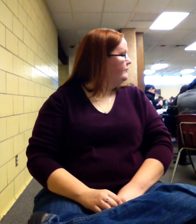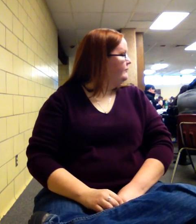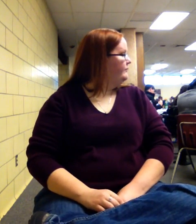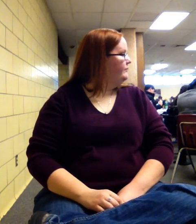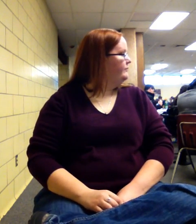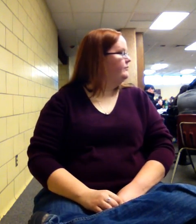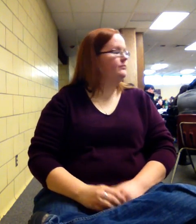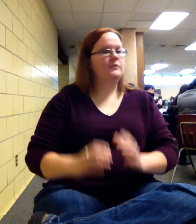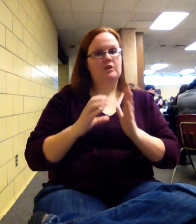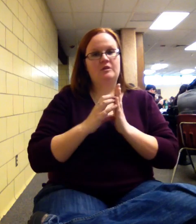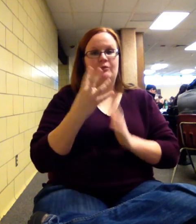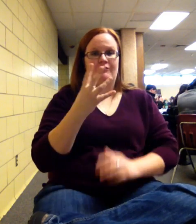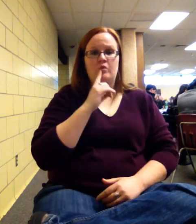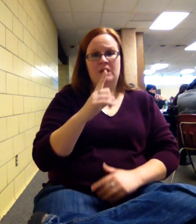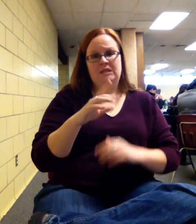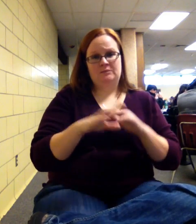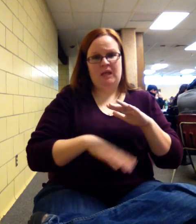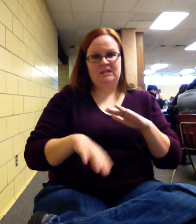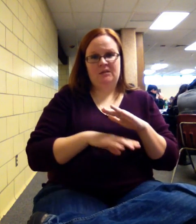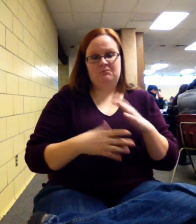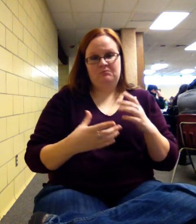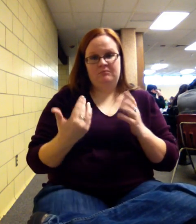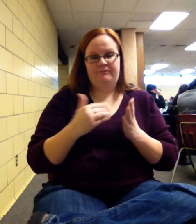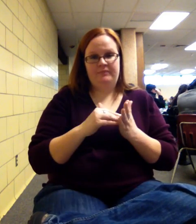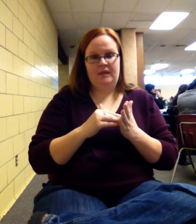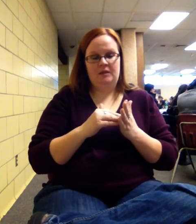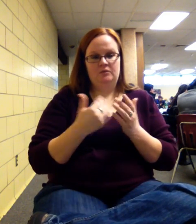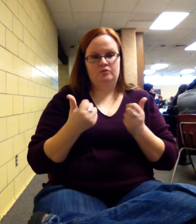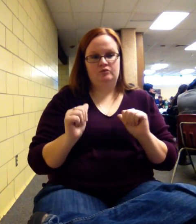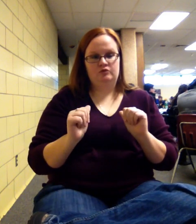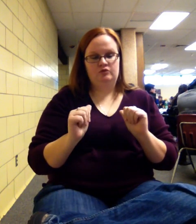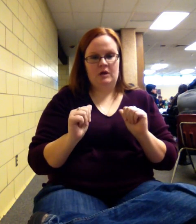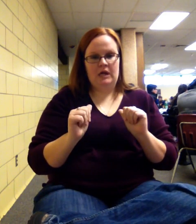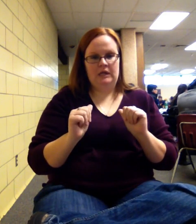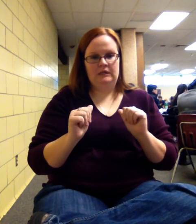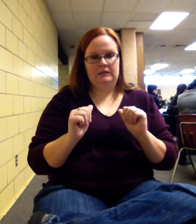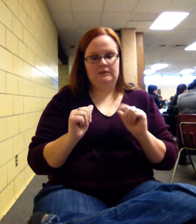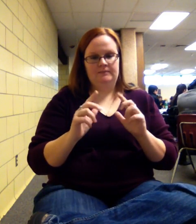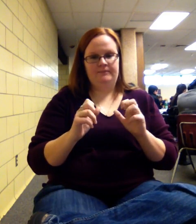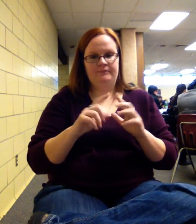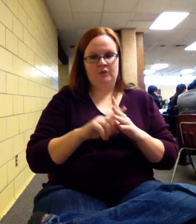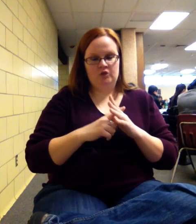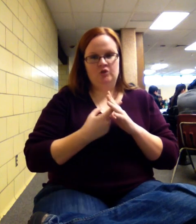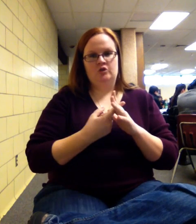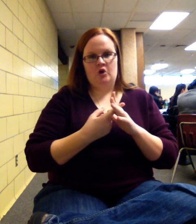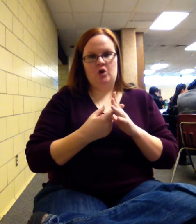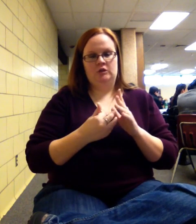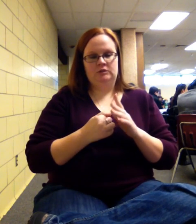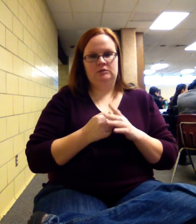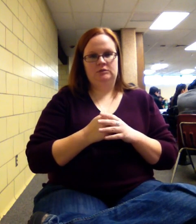So chapter 4 is pretty basic. Again, we're just trying to start you out, get you guys